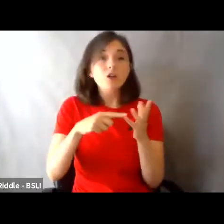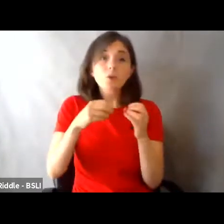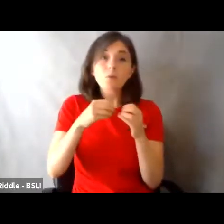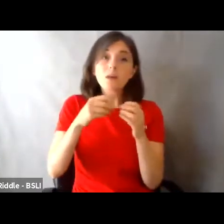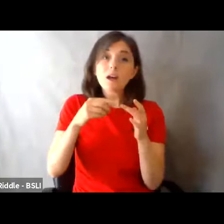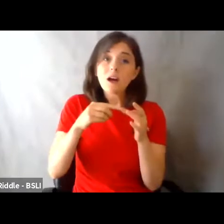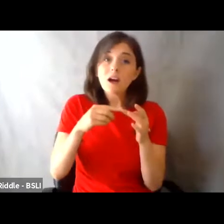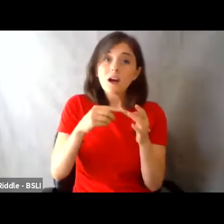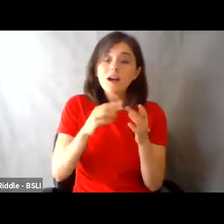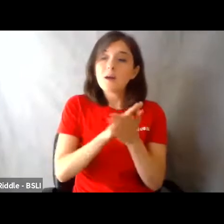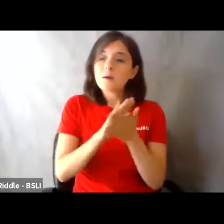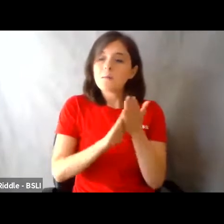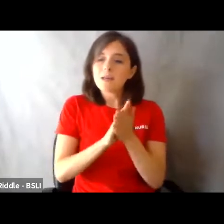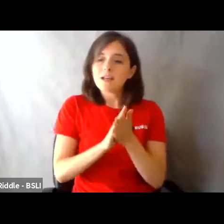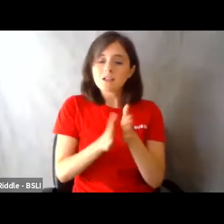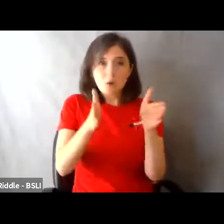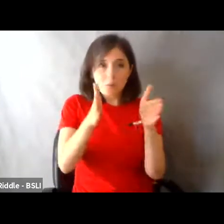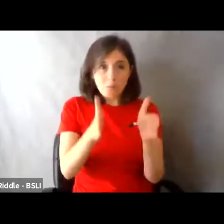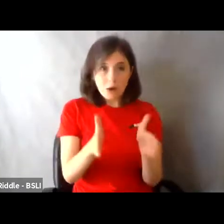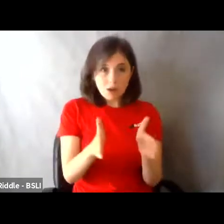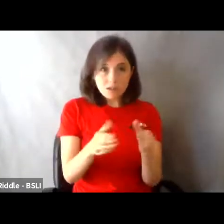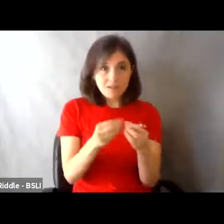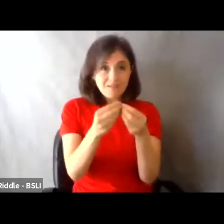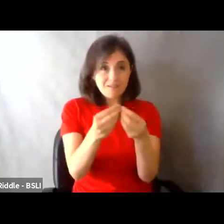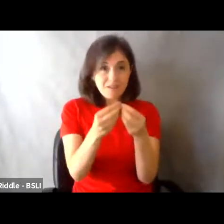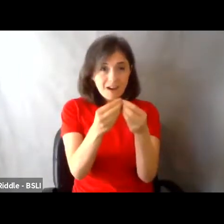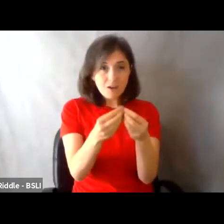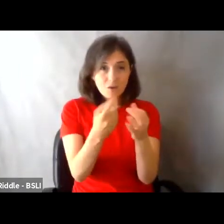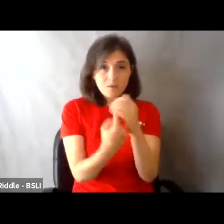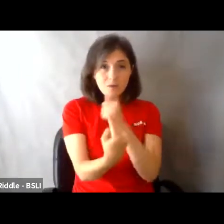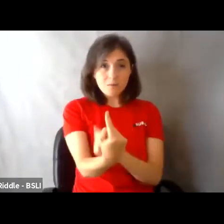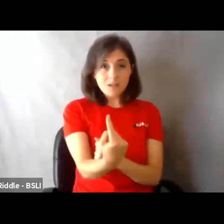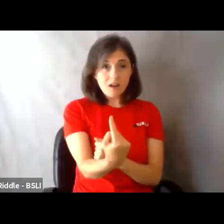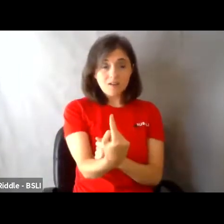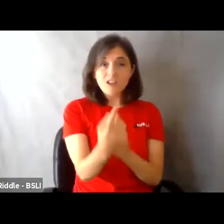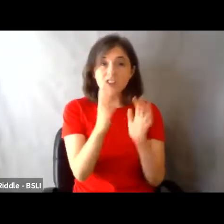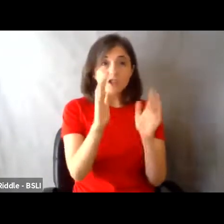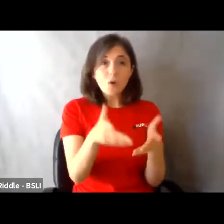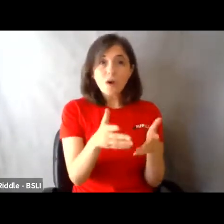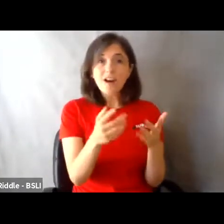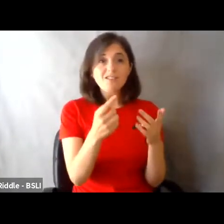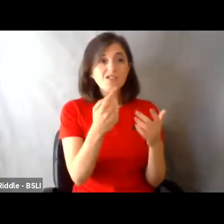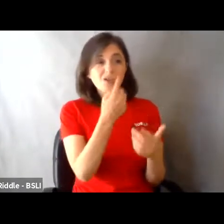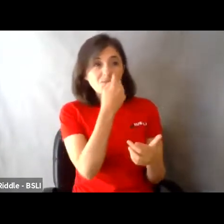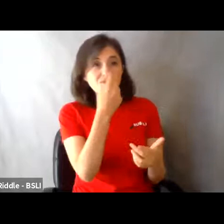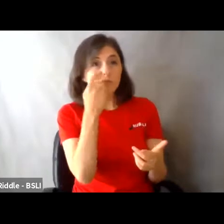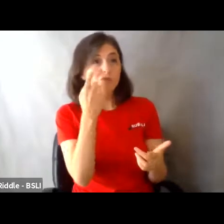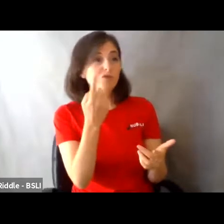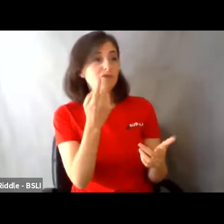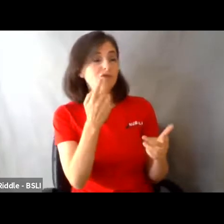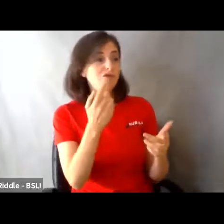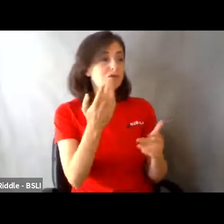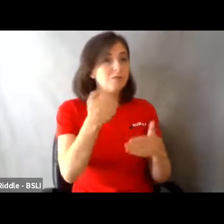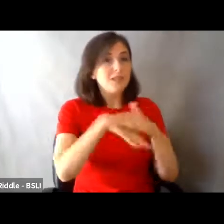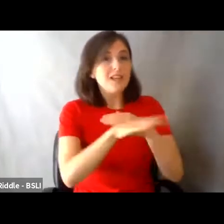people can be valued just for themselves without having to sort of work for it, as it were.